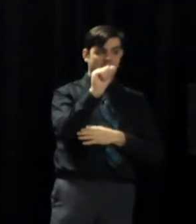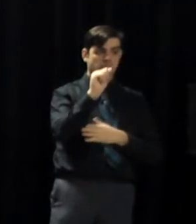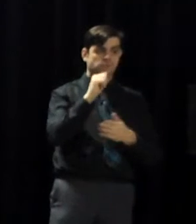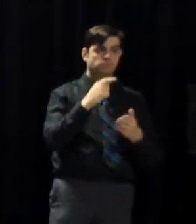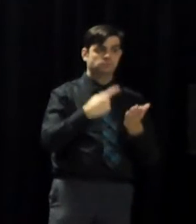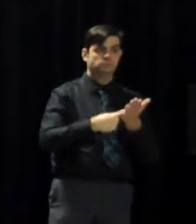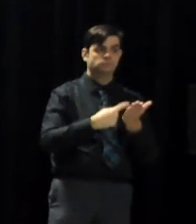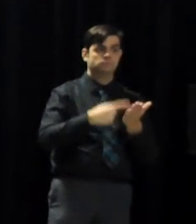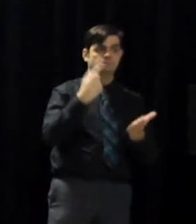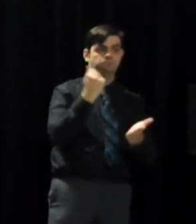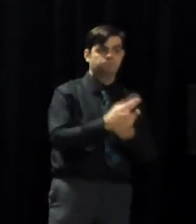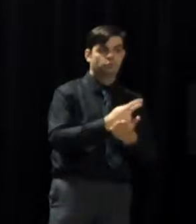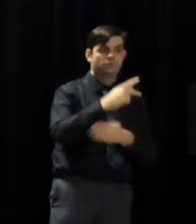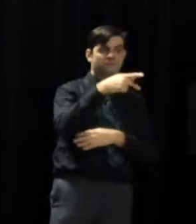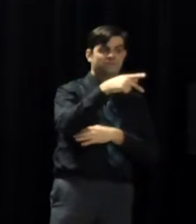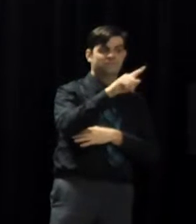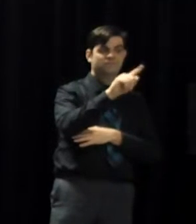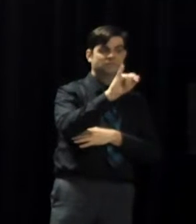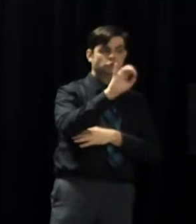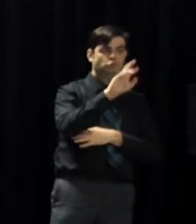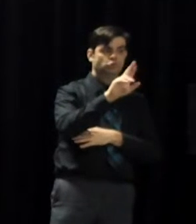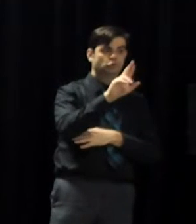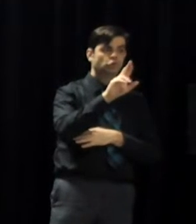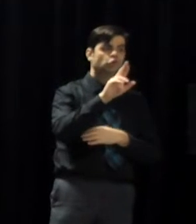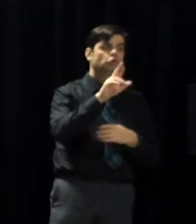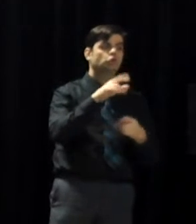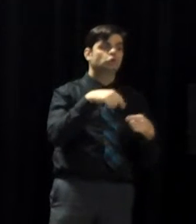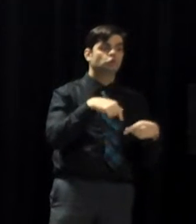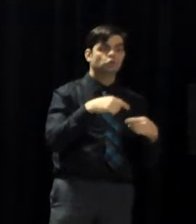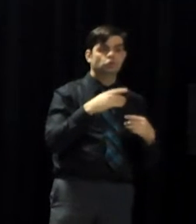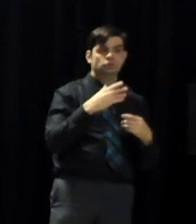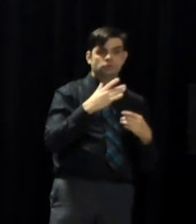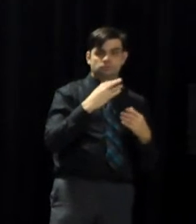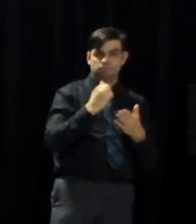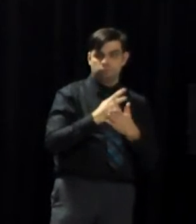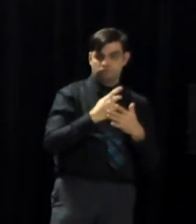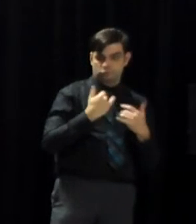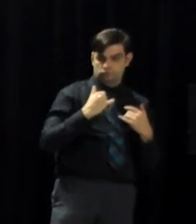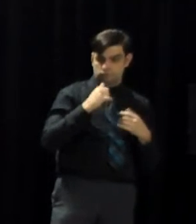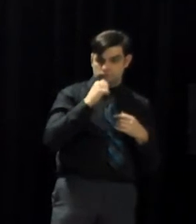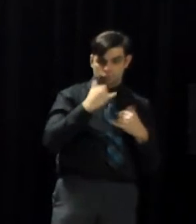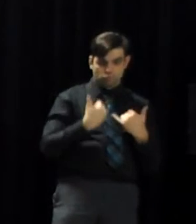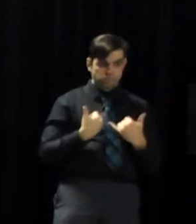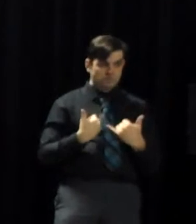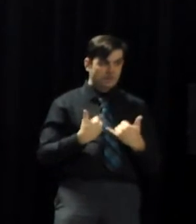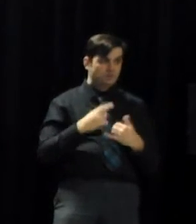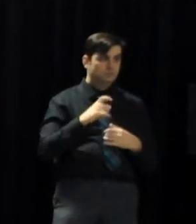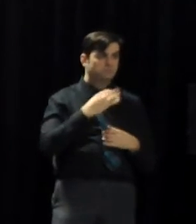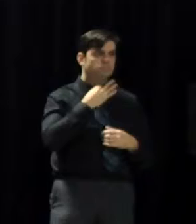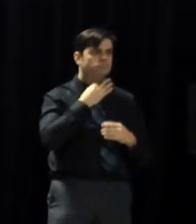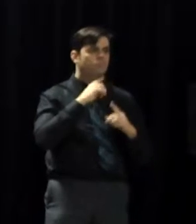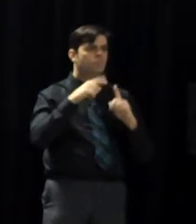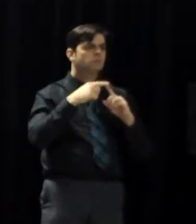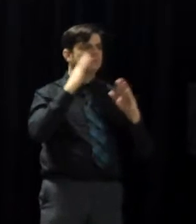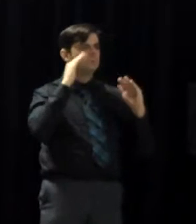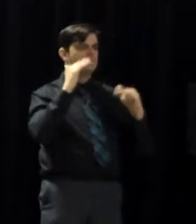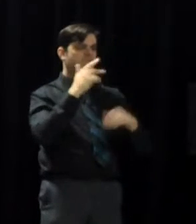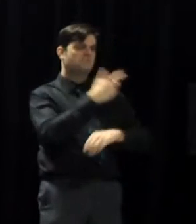tonight. I'm wondering when you expect the first vaccines in Onondaga County. Is it next week? I believe so. I think we'll have,